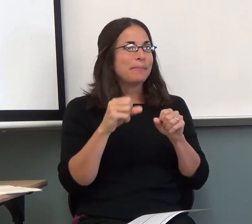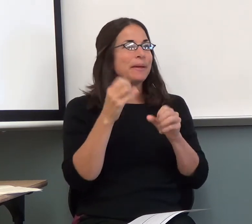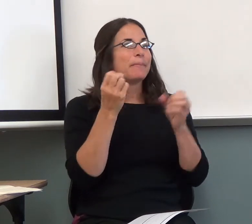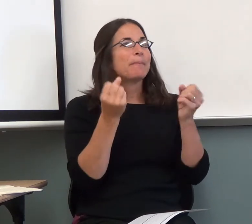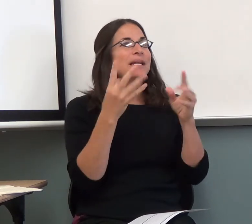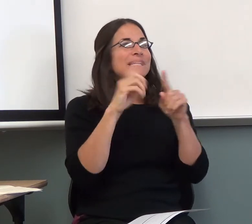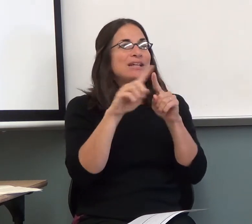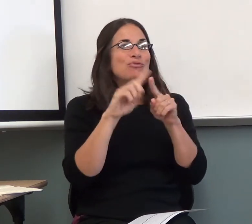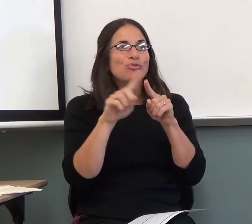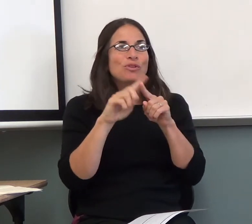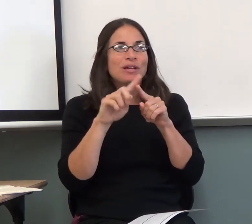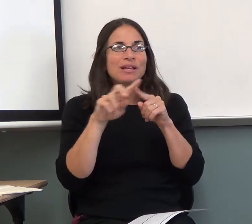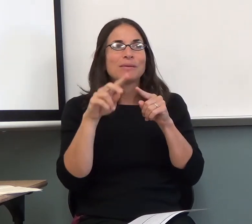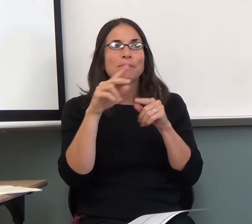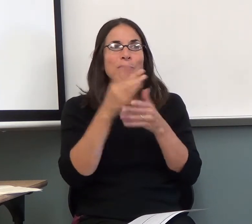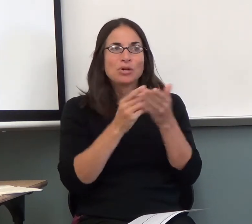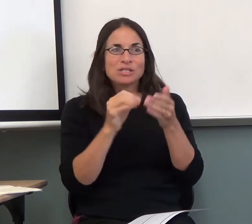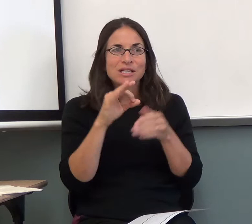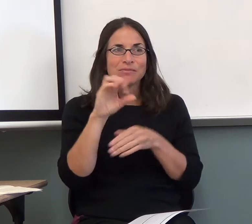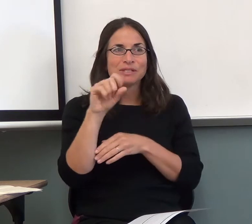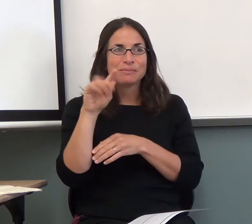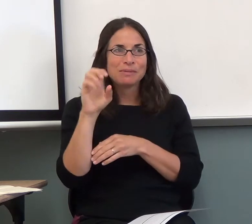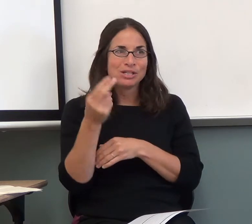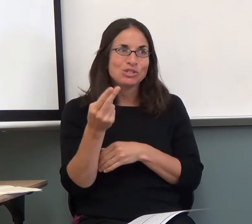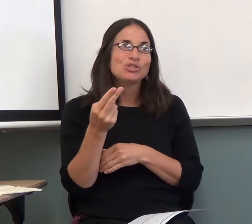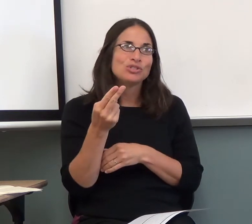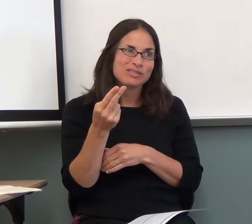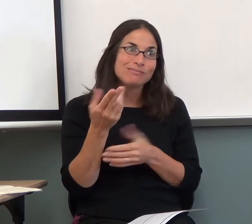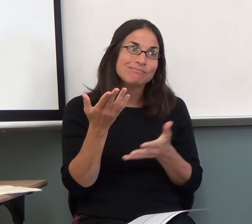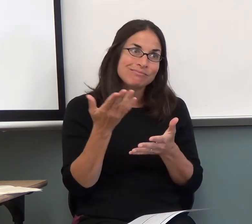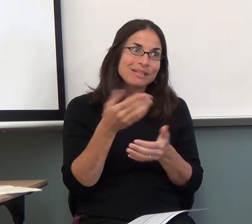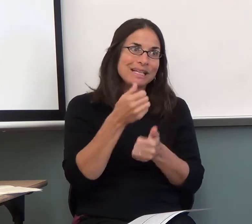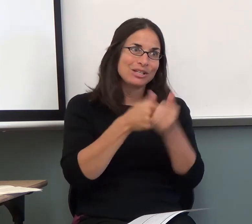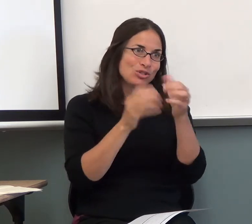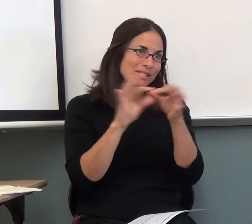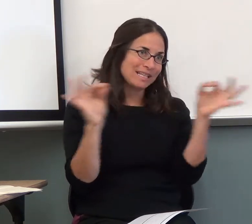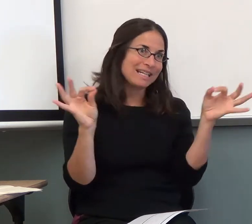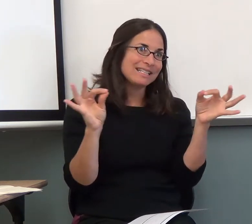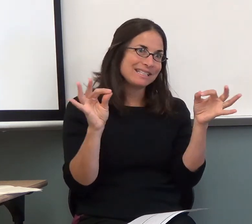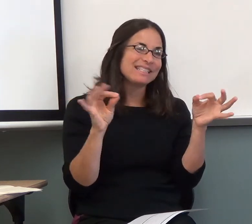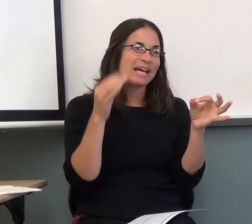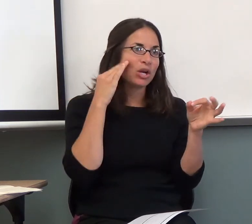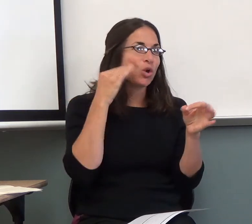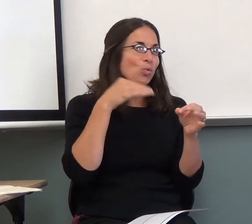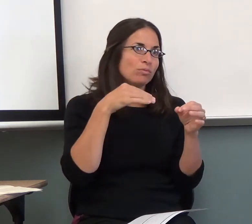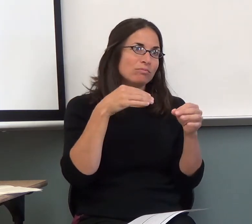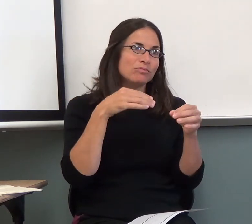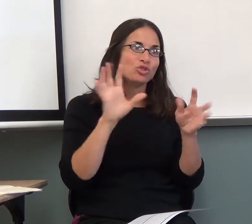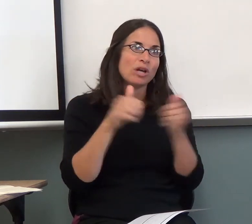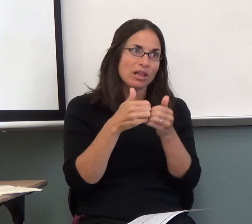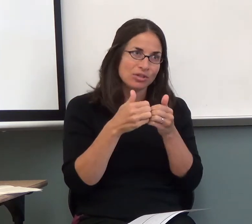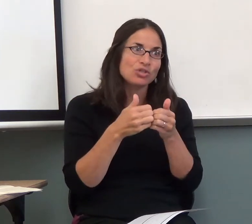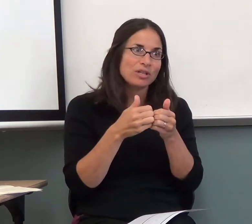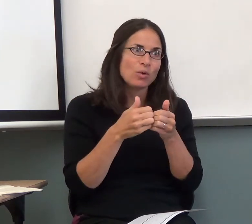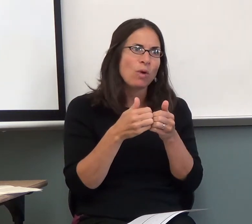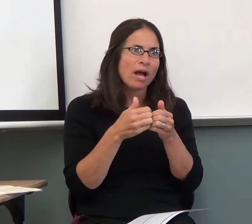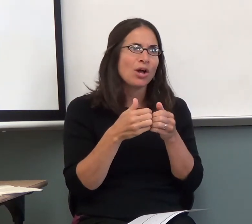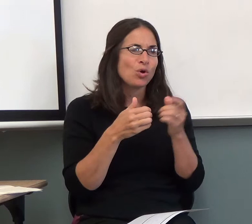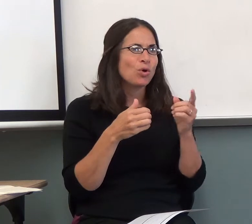speech. Words can be multiple parts of speech. This is where it gets hard for you guys, and this is why we're getting some people are saying, I thought this word was that, I